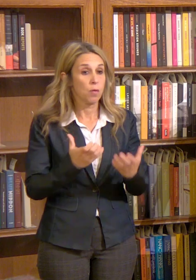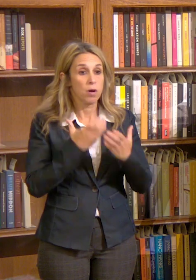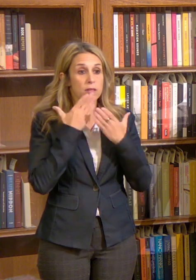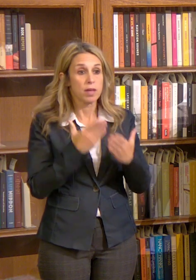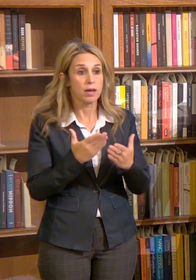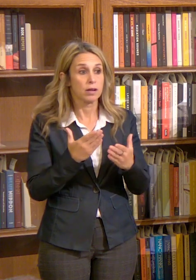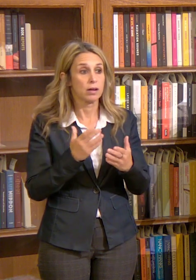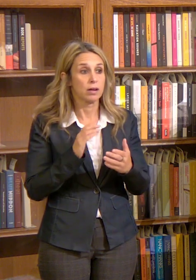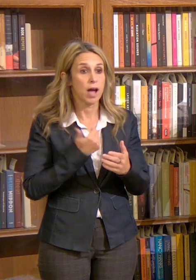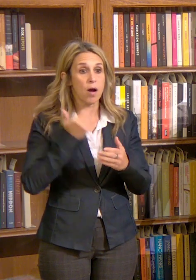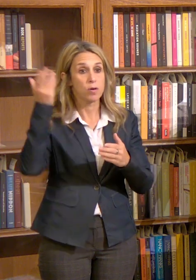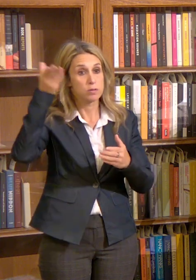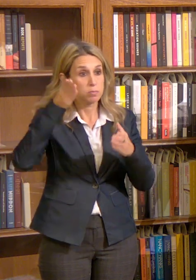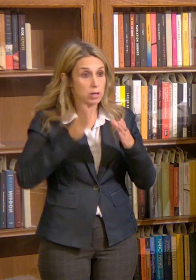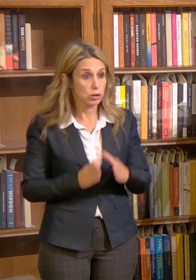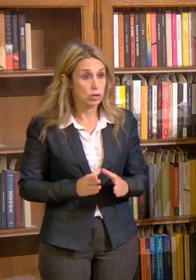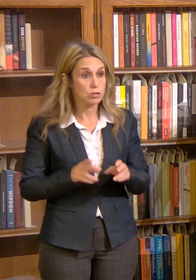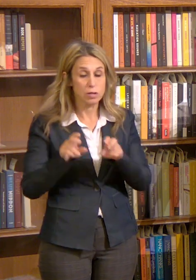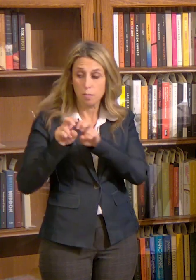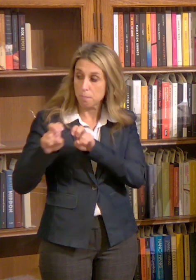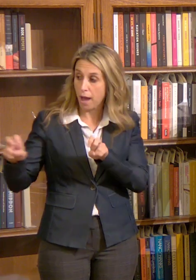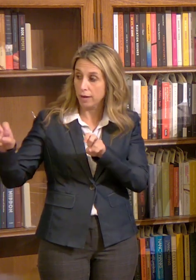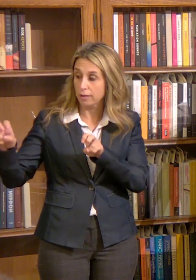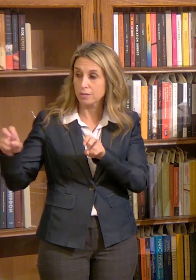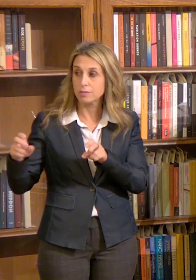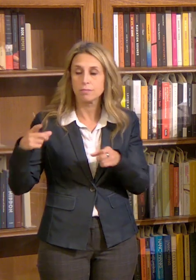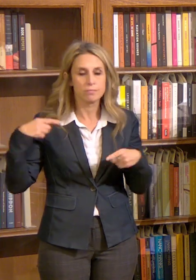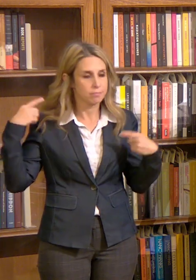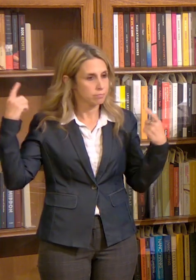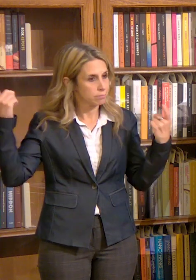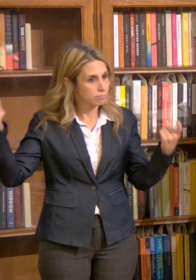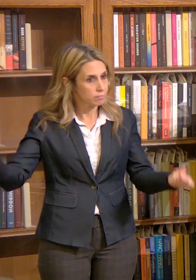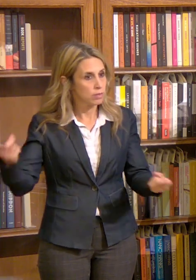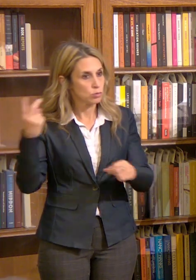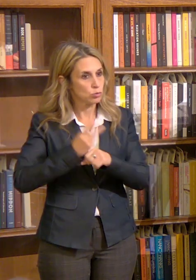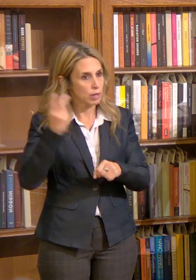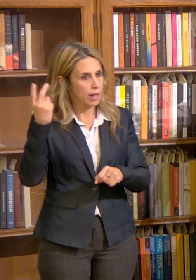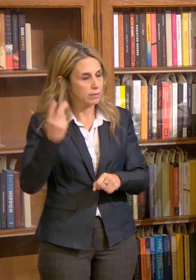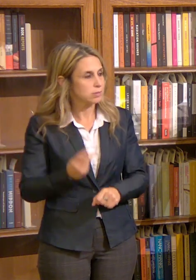thank our speakers and our panelists for the last two